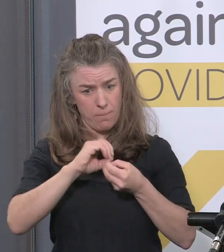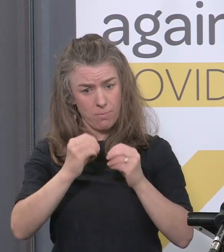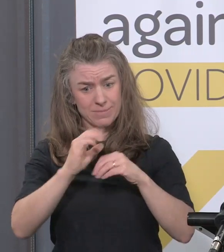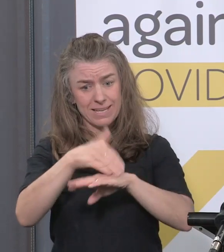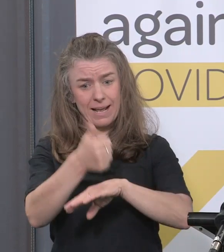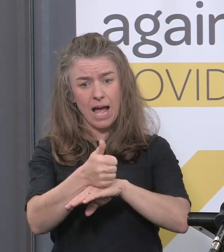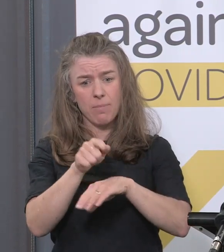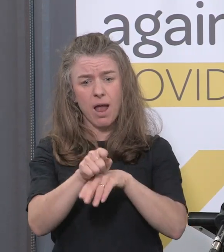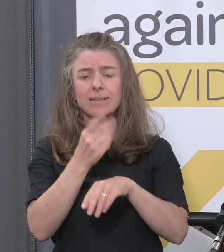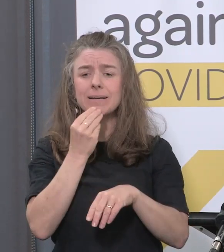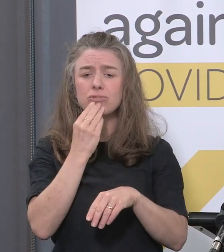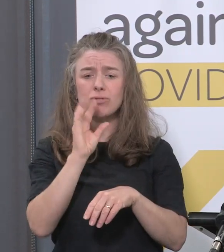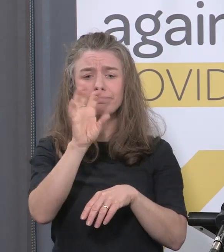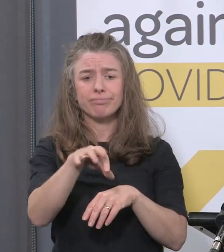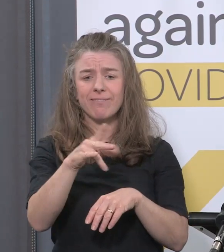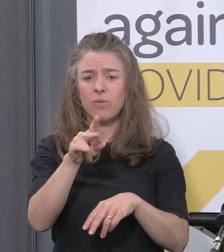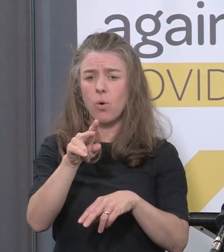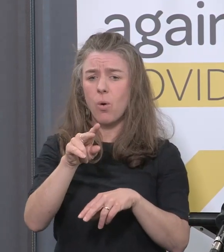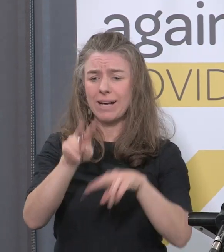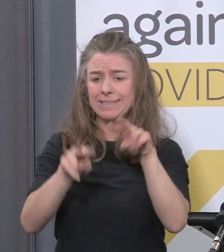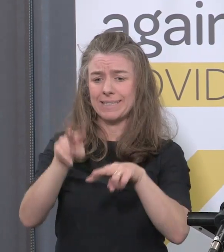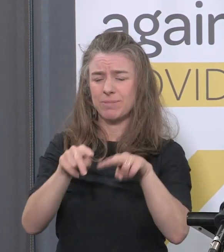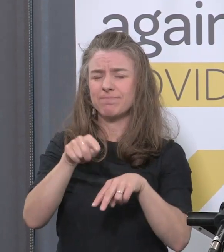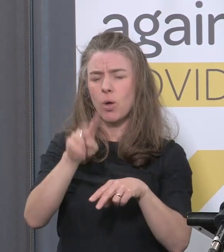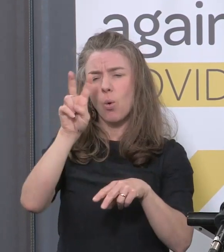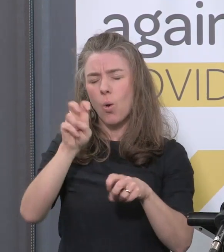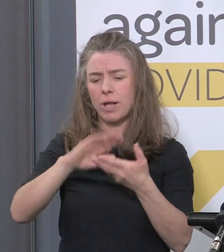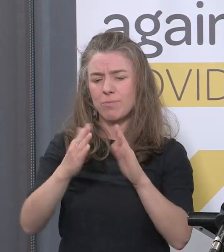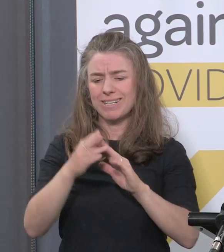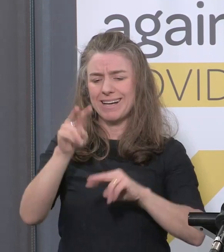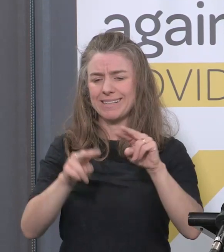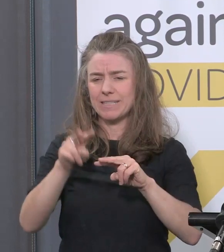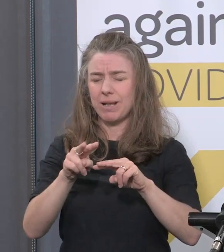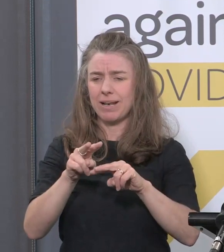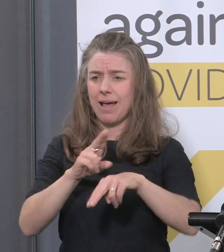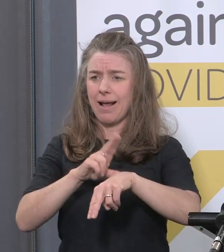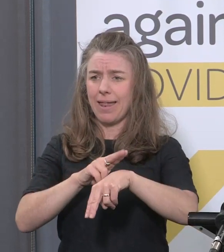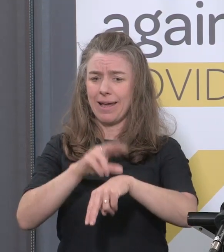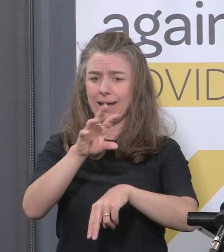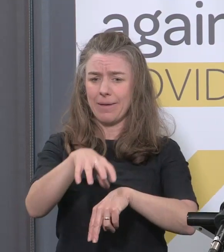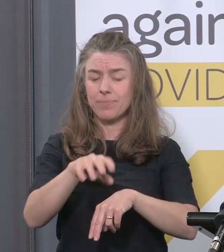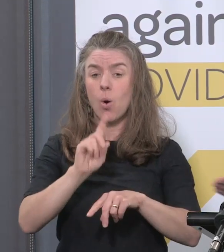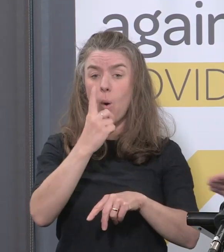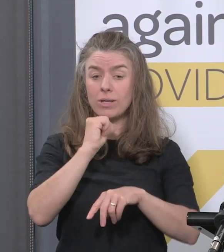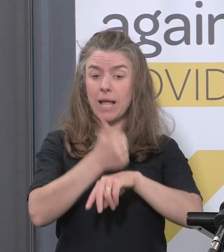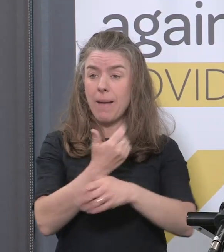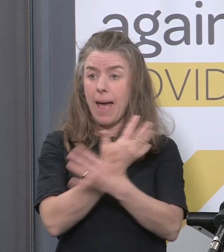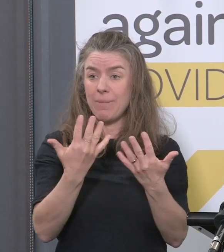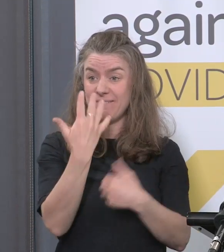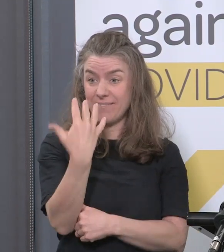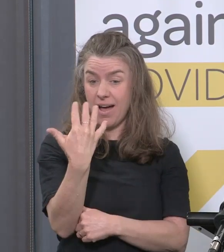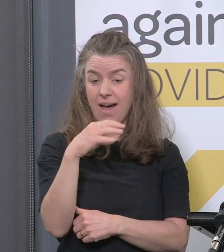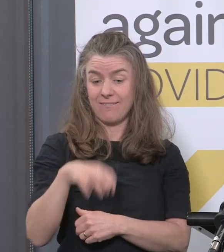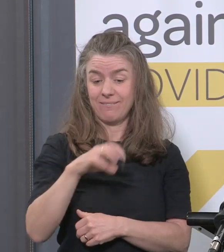establishment of these? So the community assessment clinics are getting up and running from this weekend. Auckland will have 5, and then they're going to expand